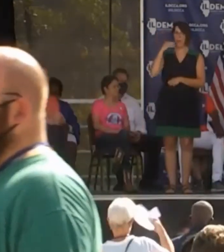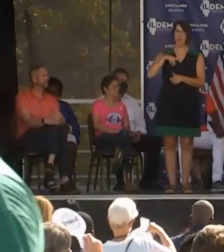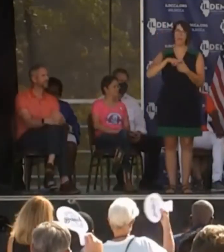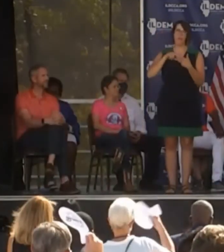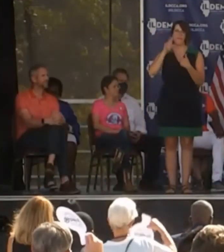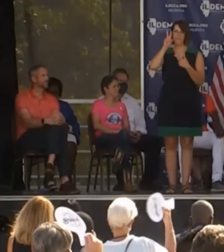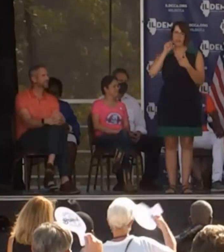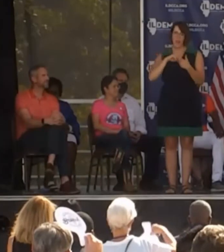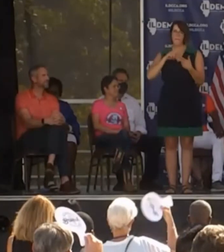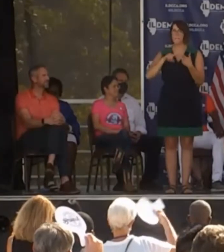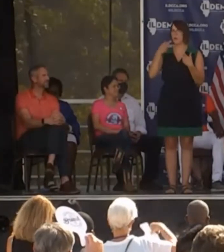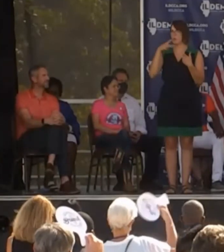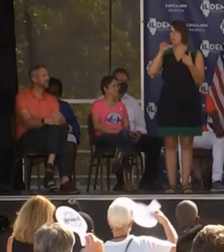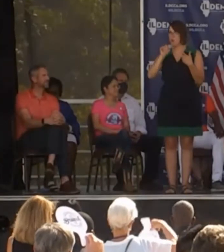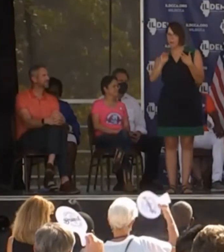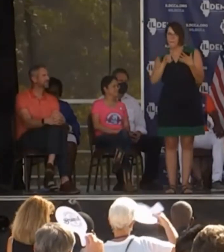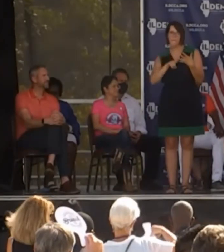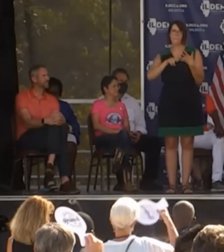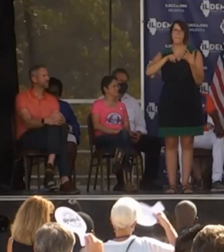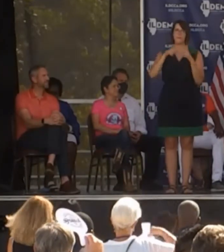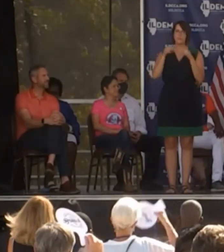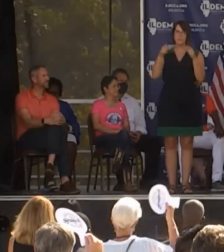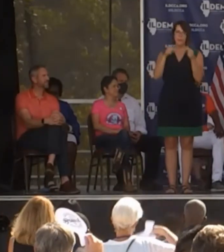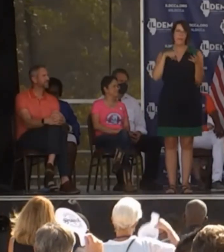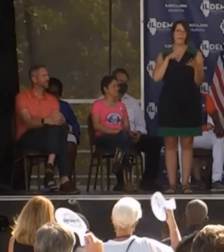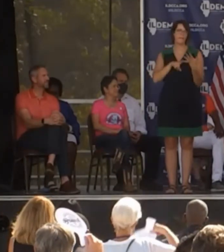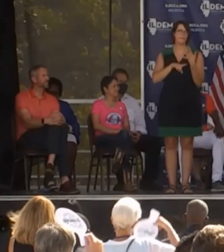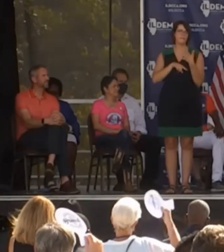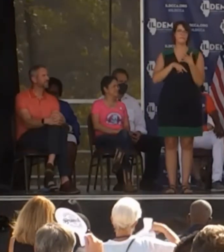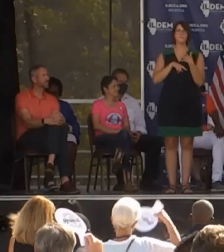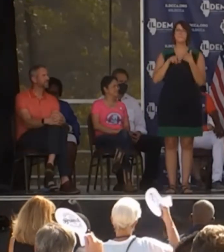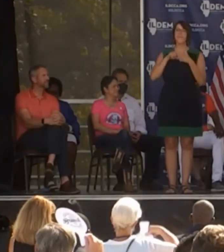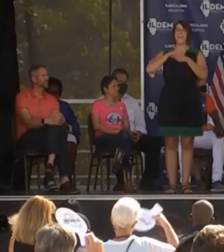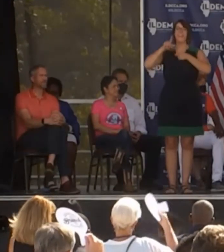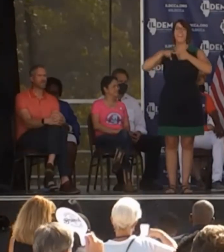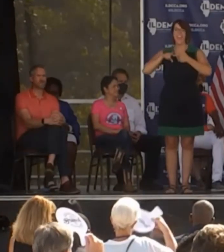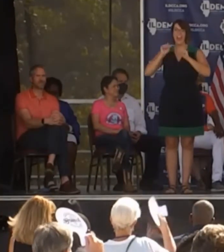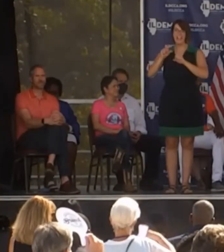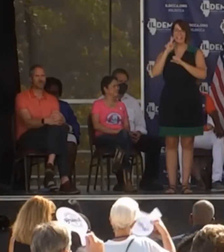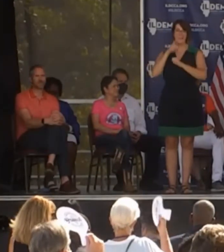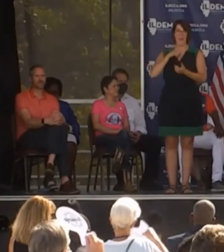Vietnam, ended up in Guam, ended up in Japan, and eventually I got to see my wife.